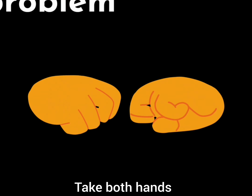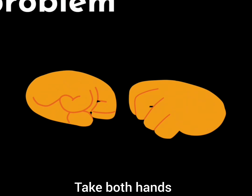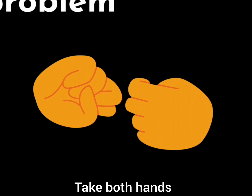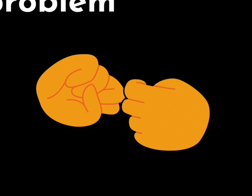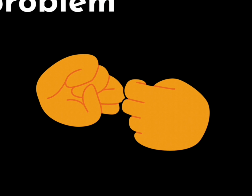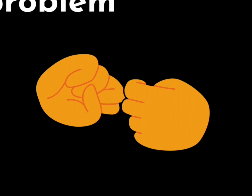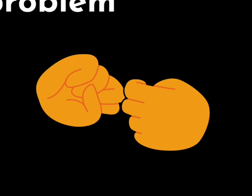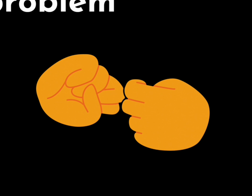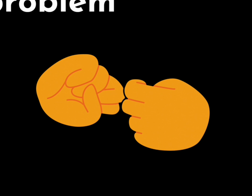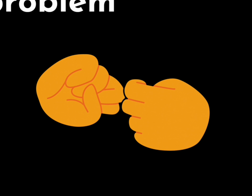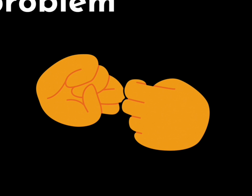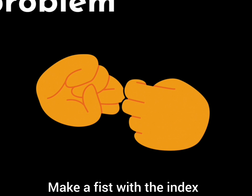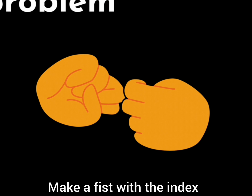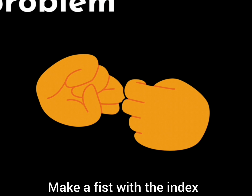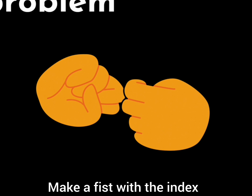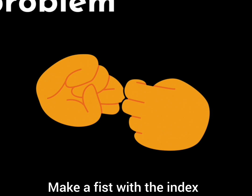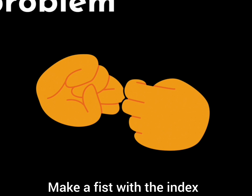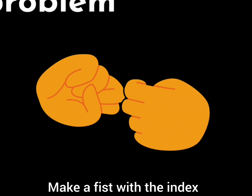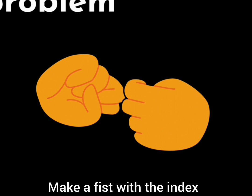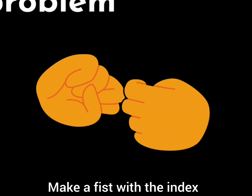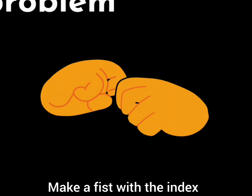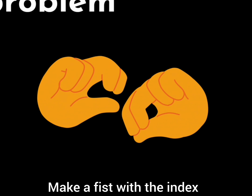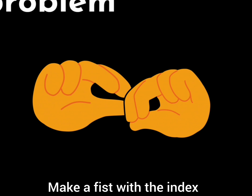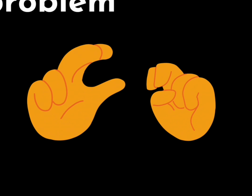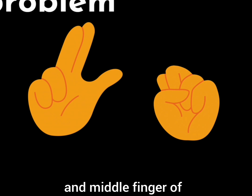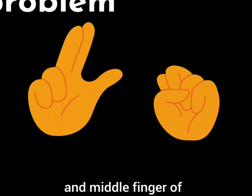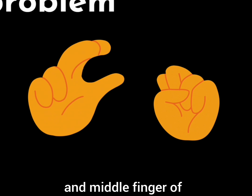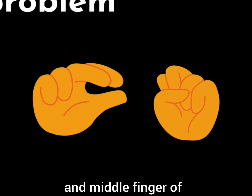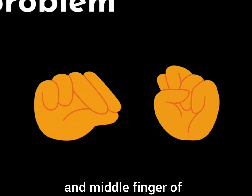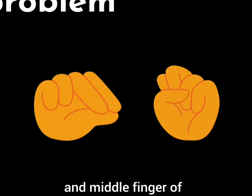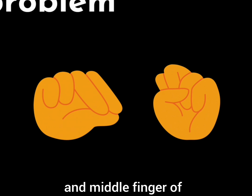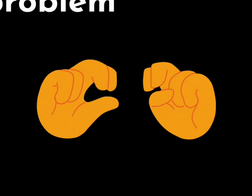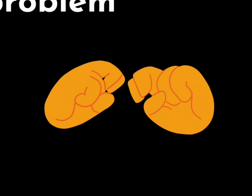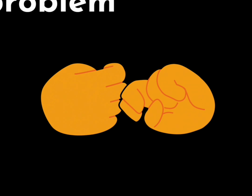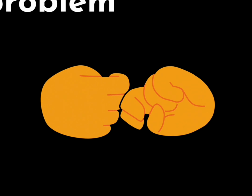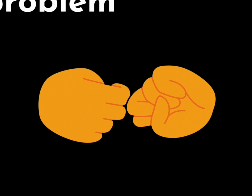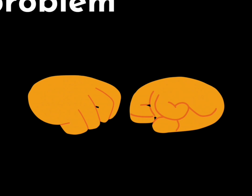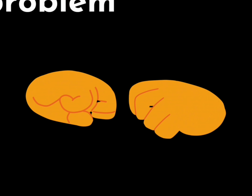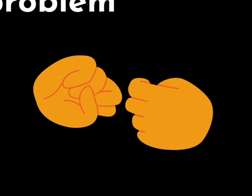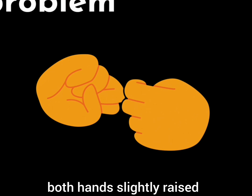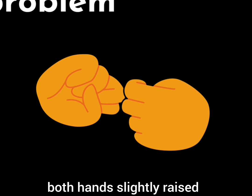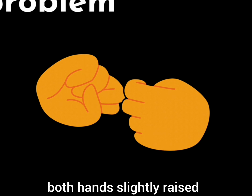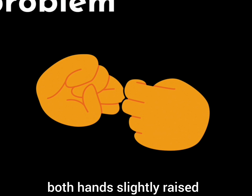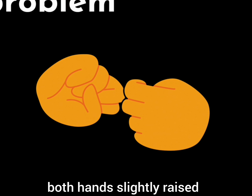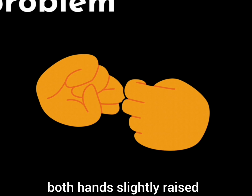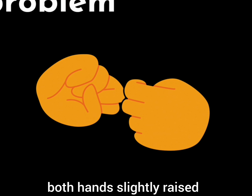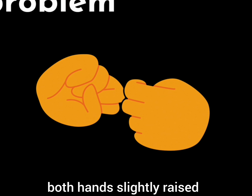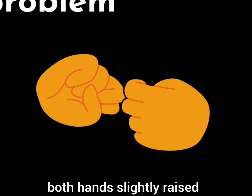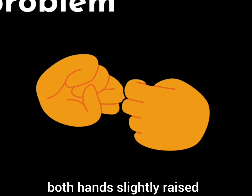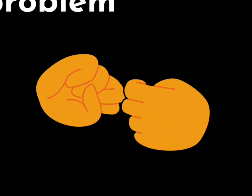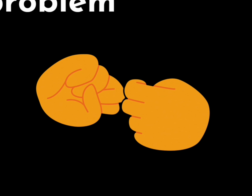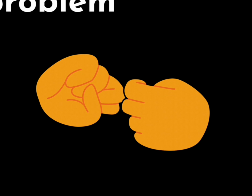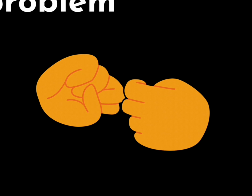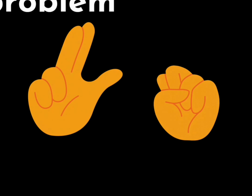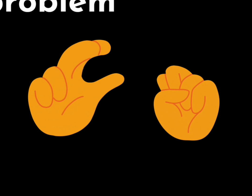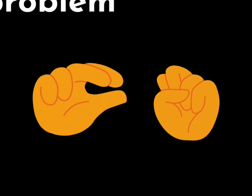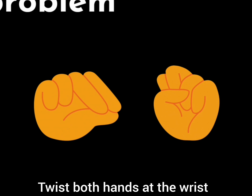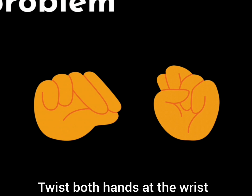hands. Make a fist with the index and middle finger of both hands slightly raised. Twist